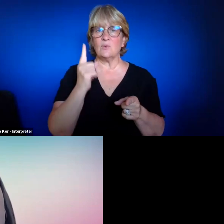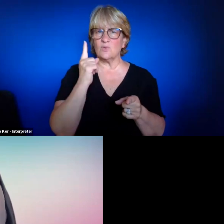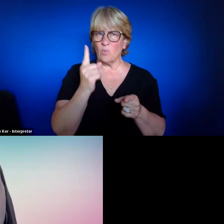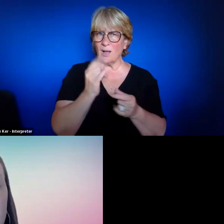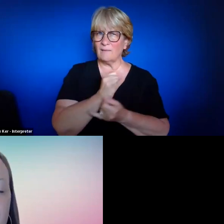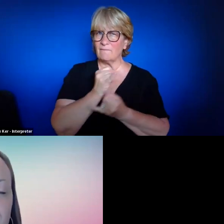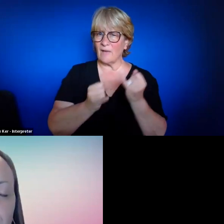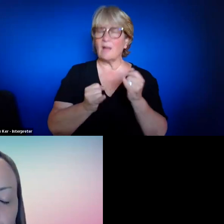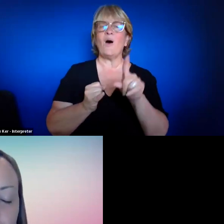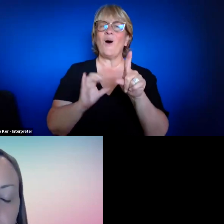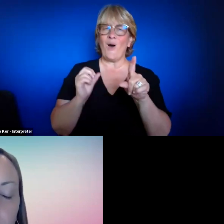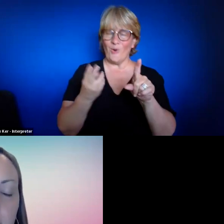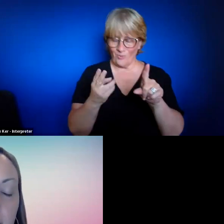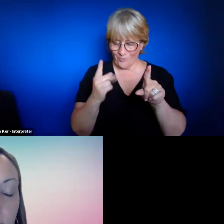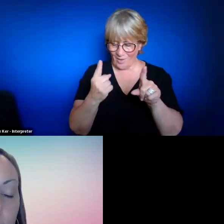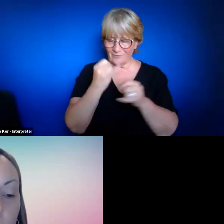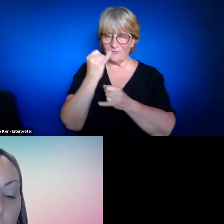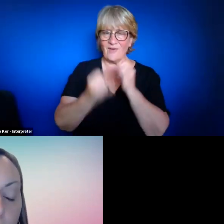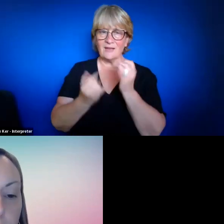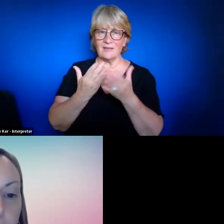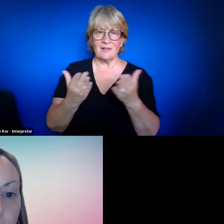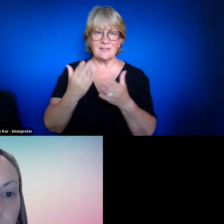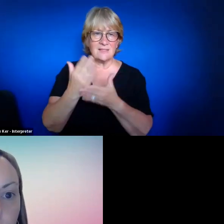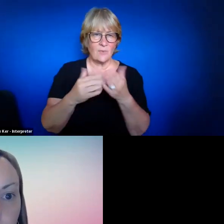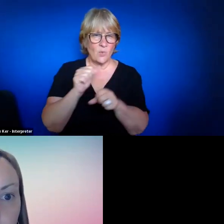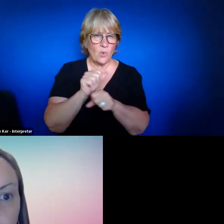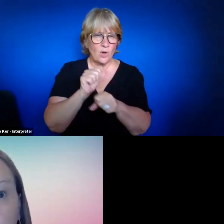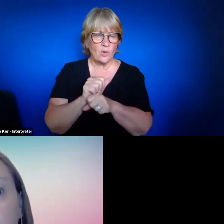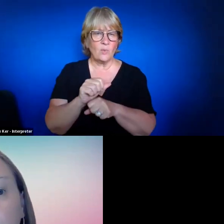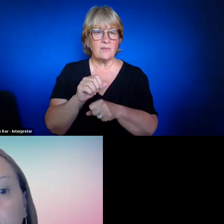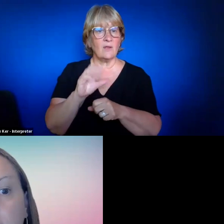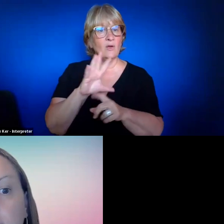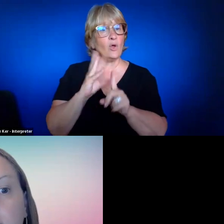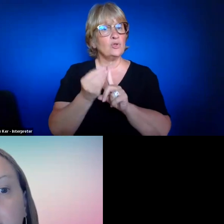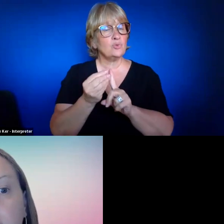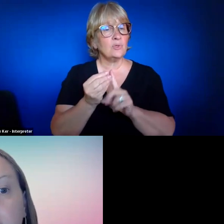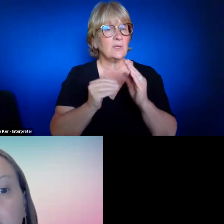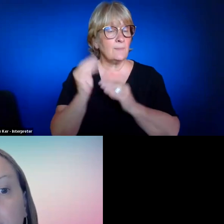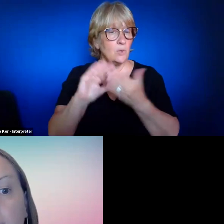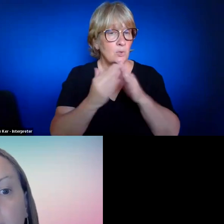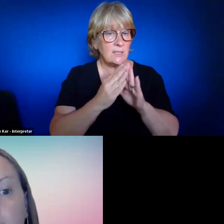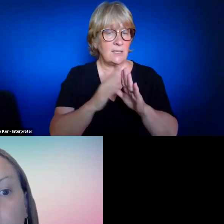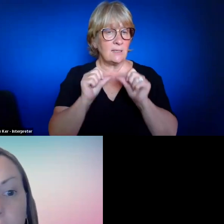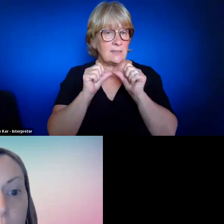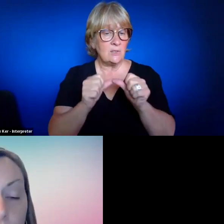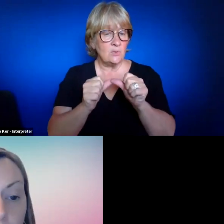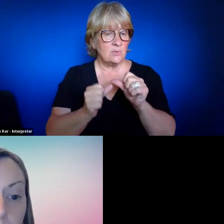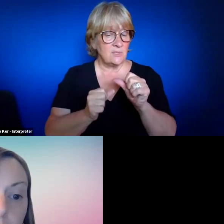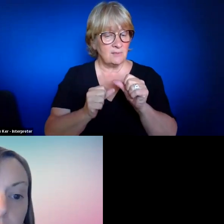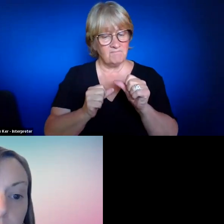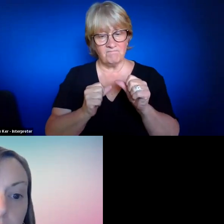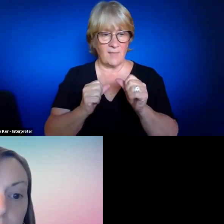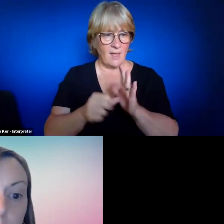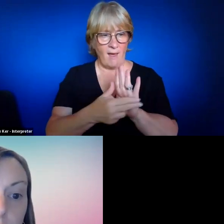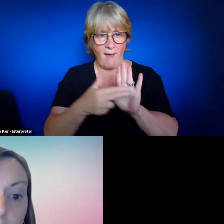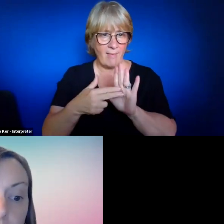final piece. My final piece is around some of our work with the agricultural community. The bill did continue to highlight how important it